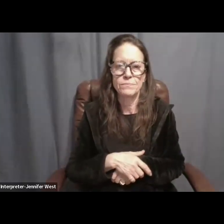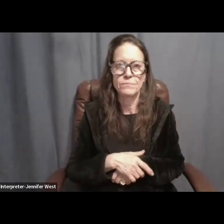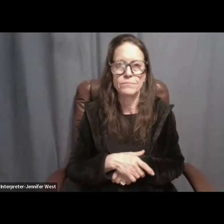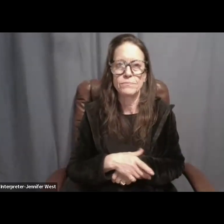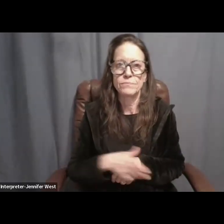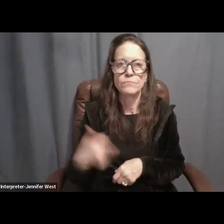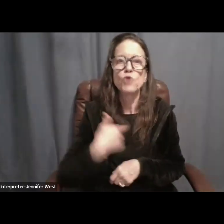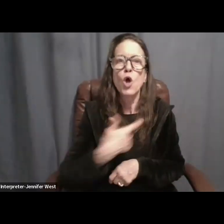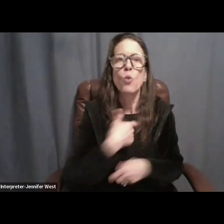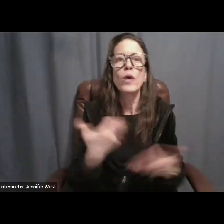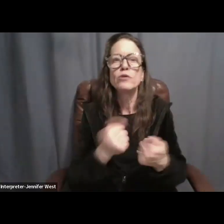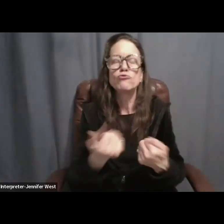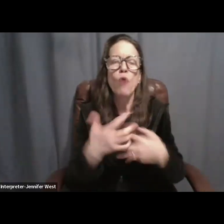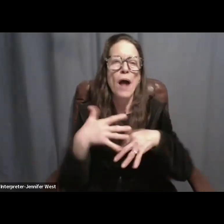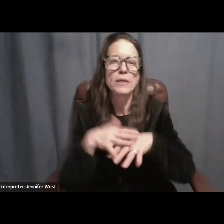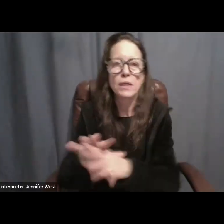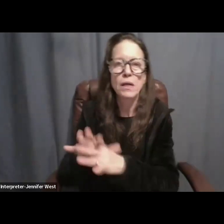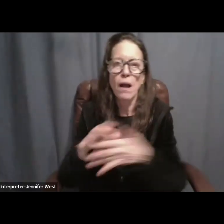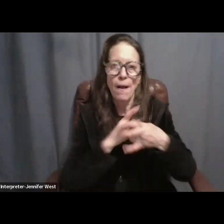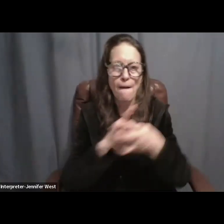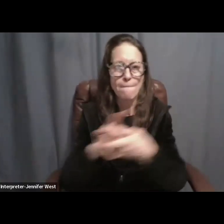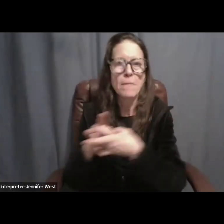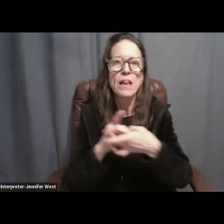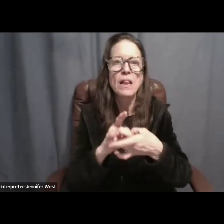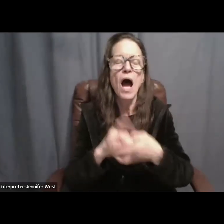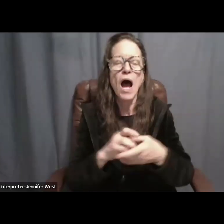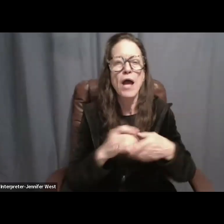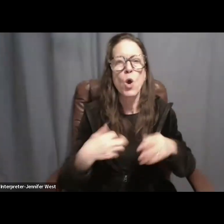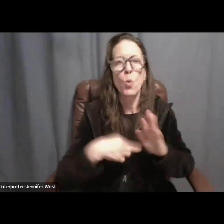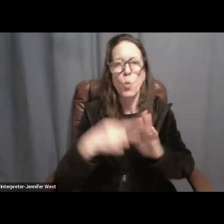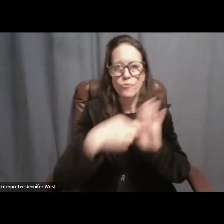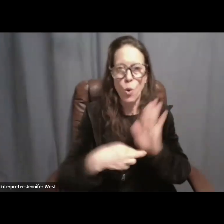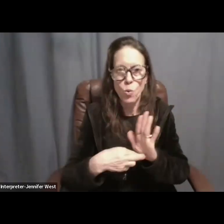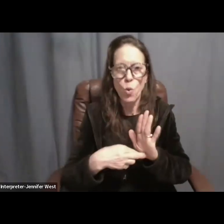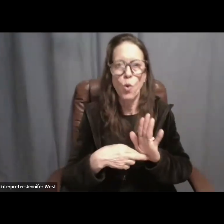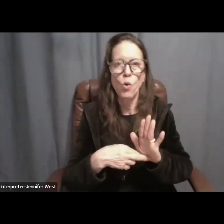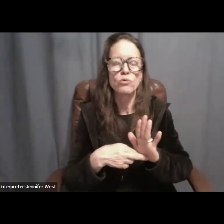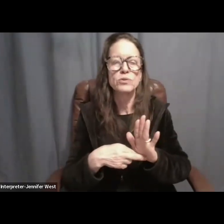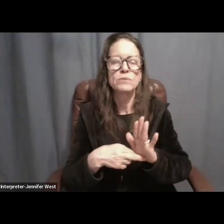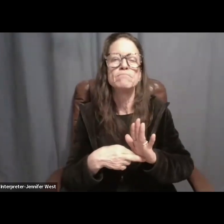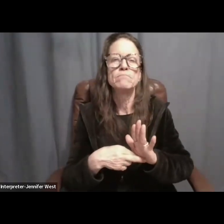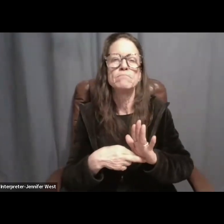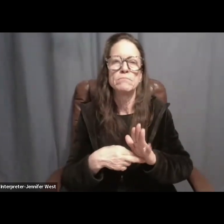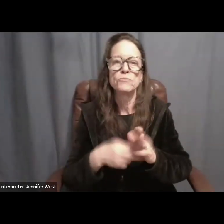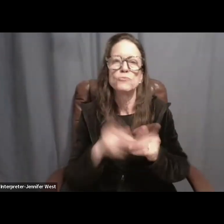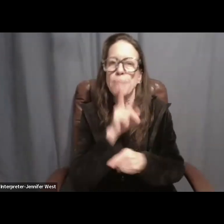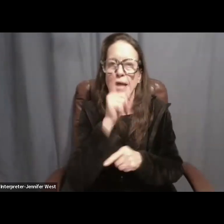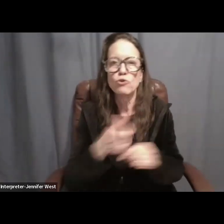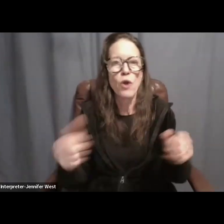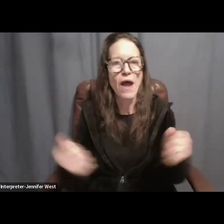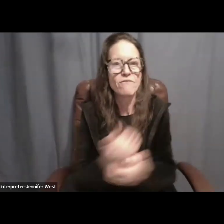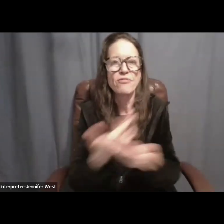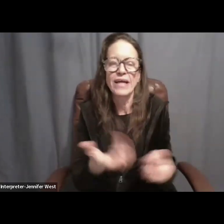the regulations, but also trying to make sure that things are covered for my daughter.